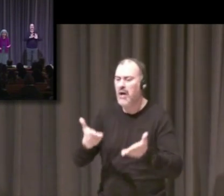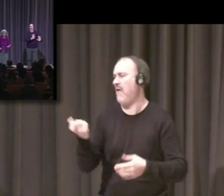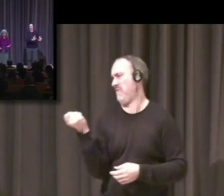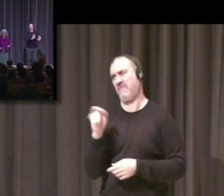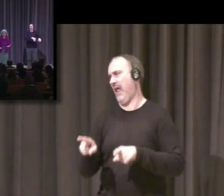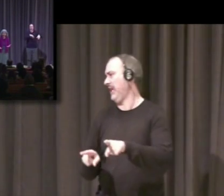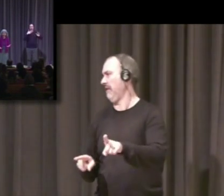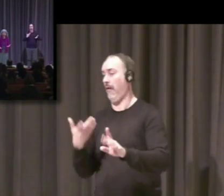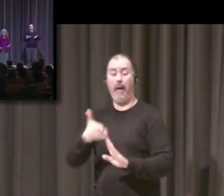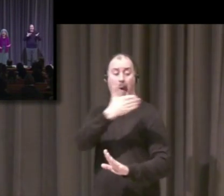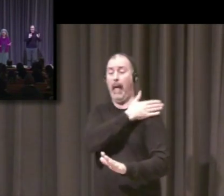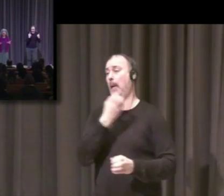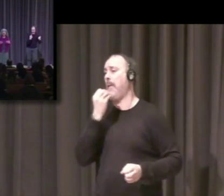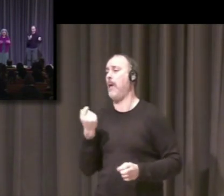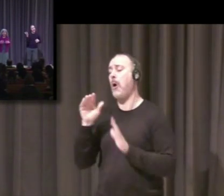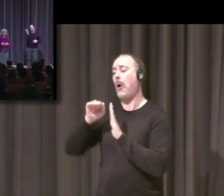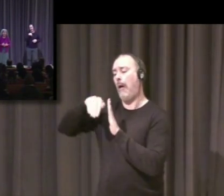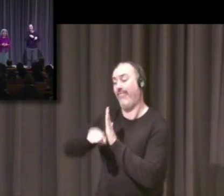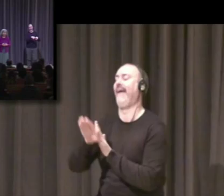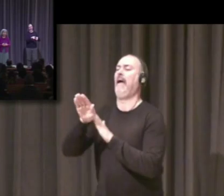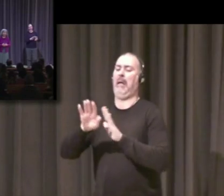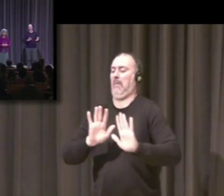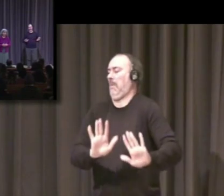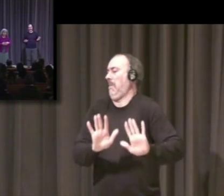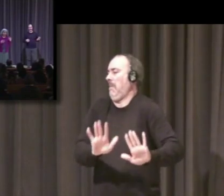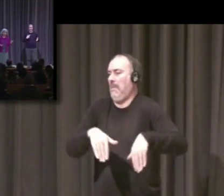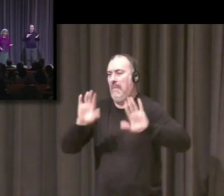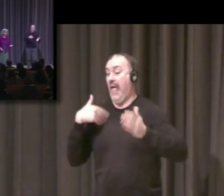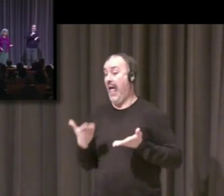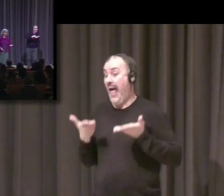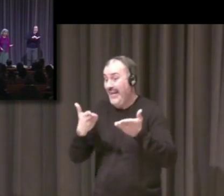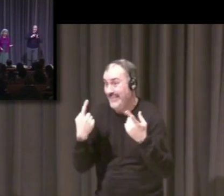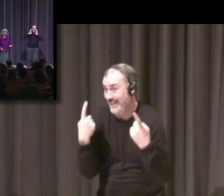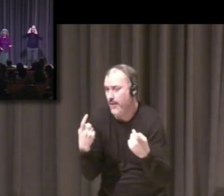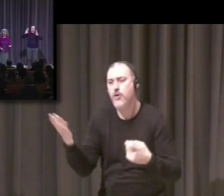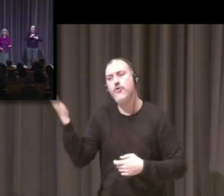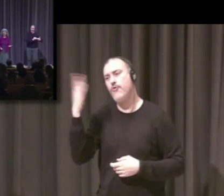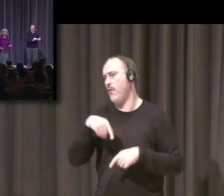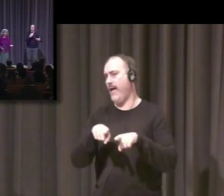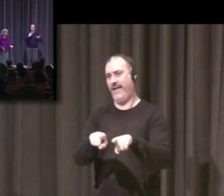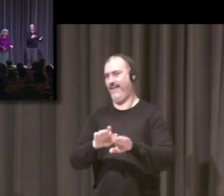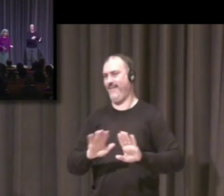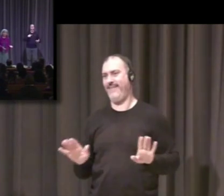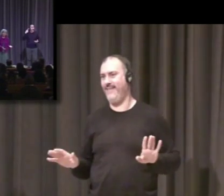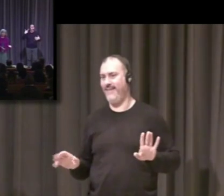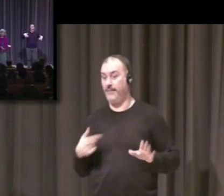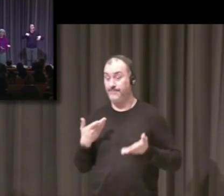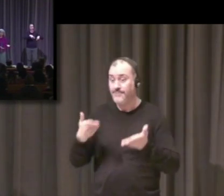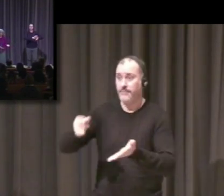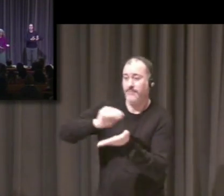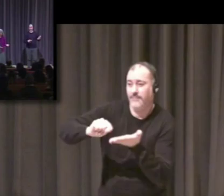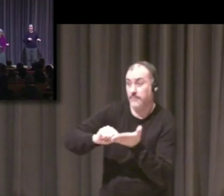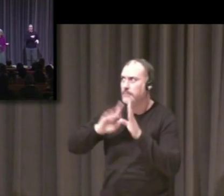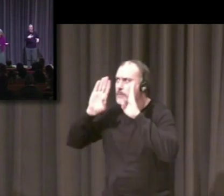note takers. And these are the children that are miserable. These are children